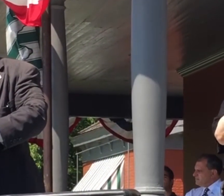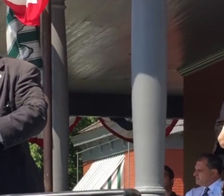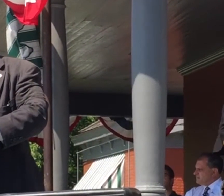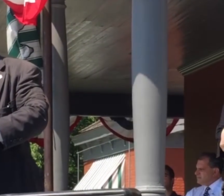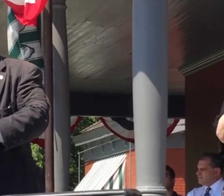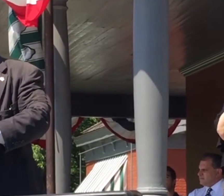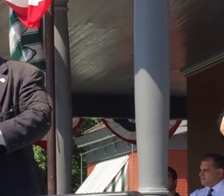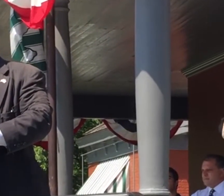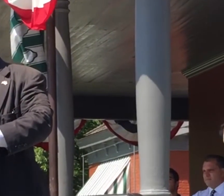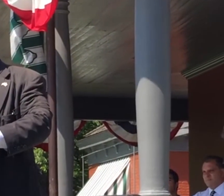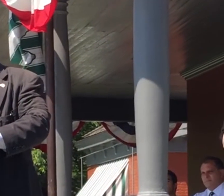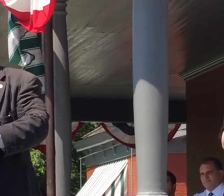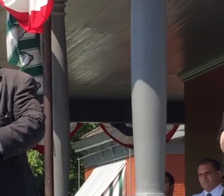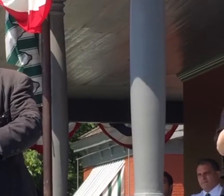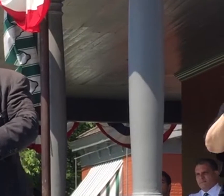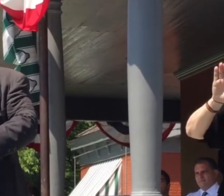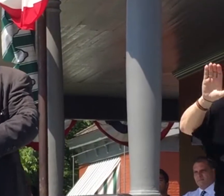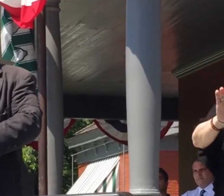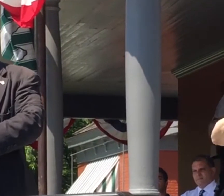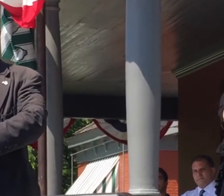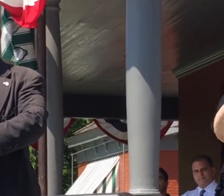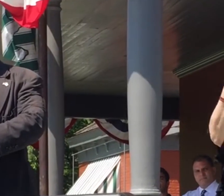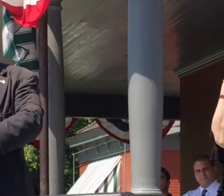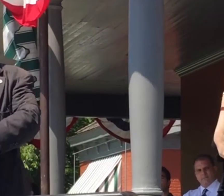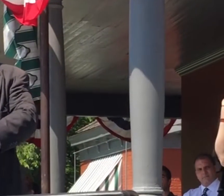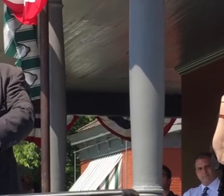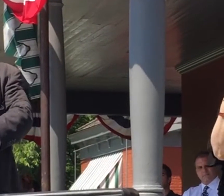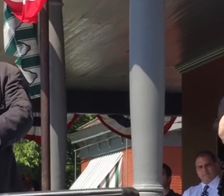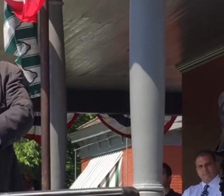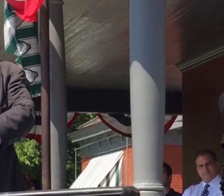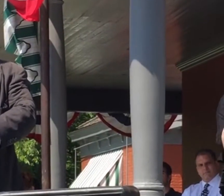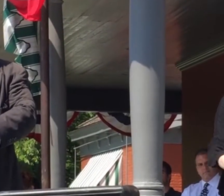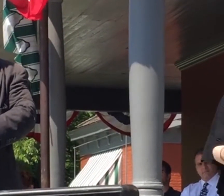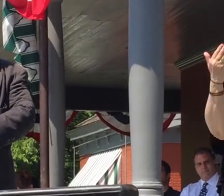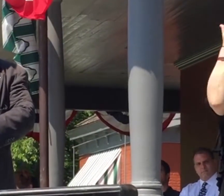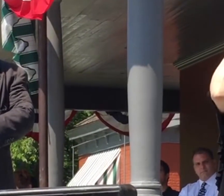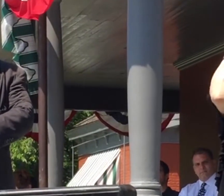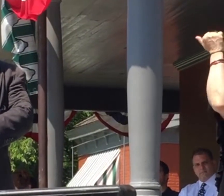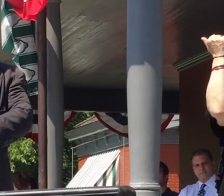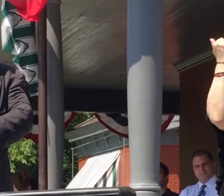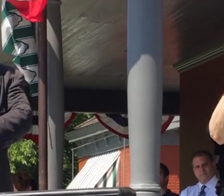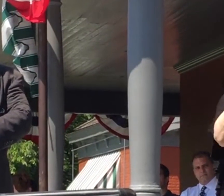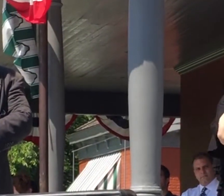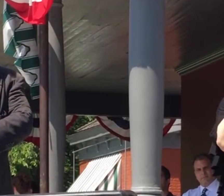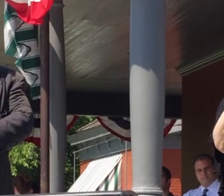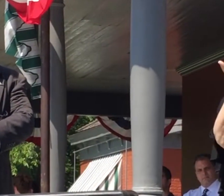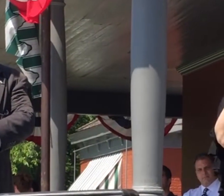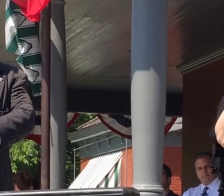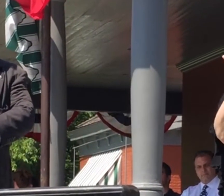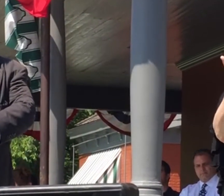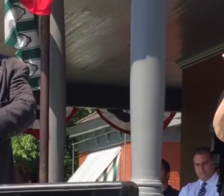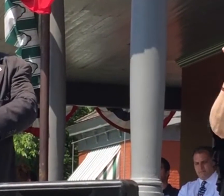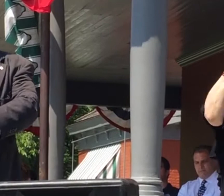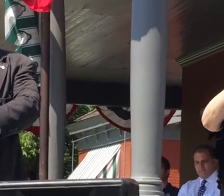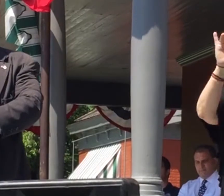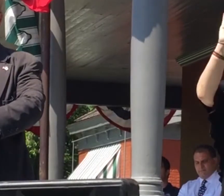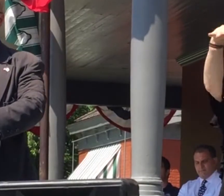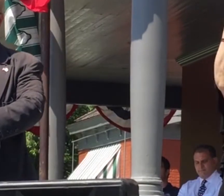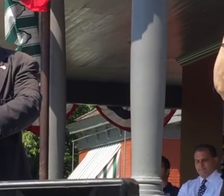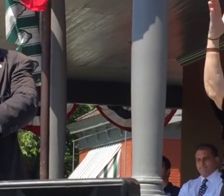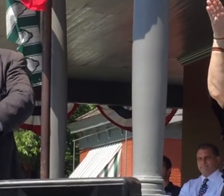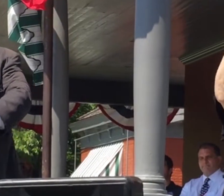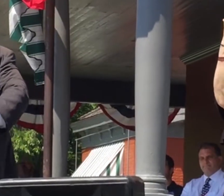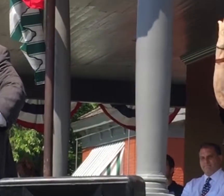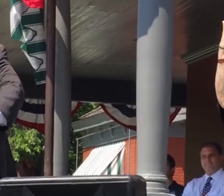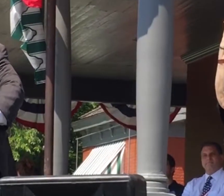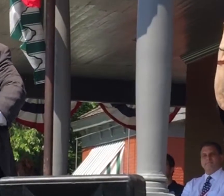of citizenship and to do your duty, and to never, ever forget those who serve beneath that flag.